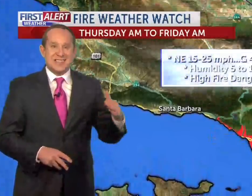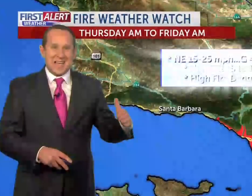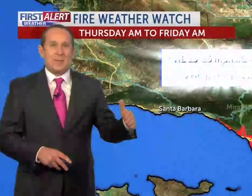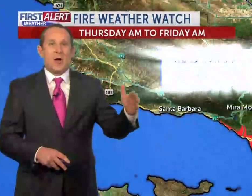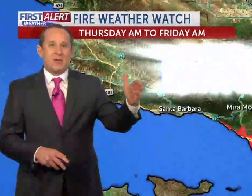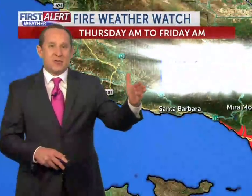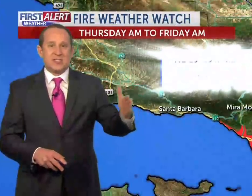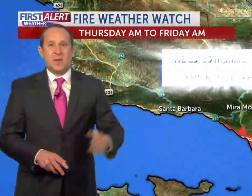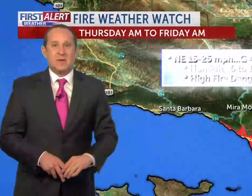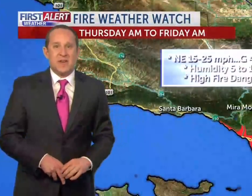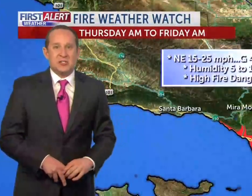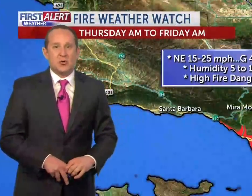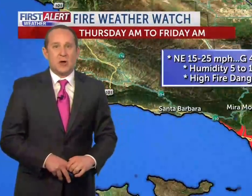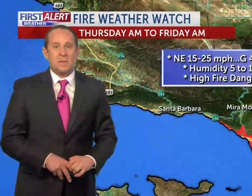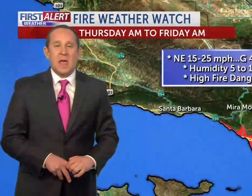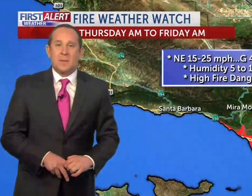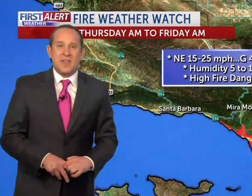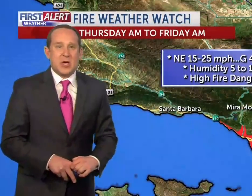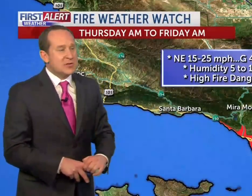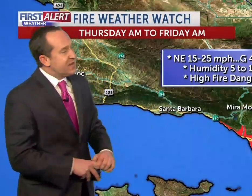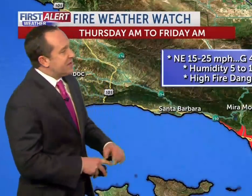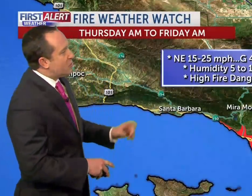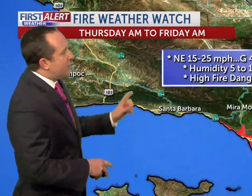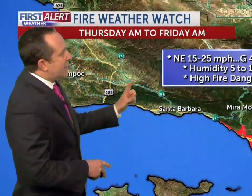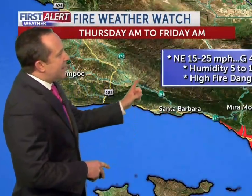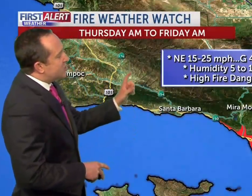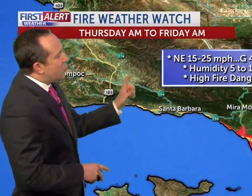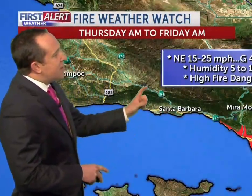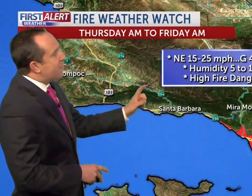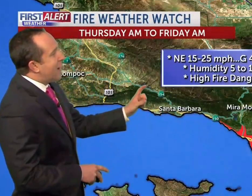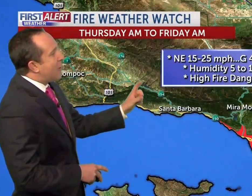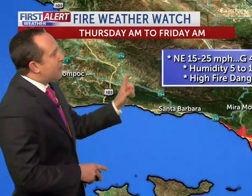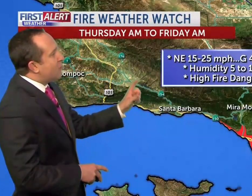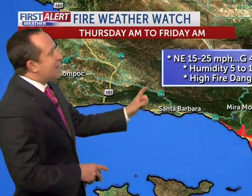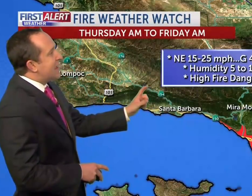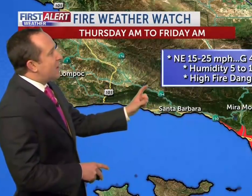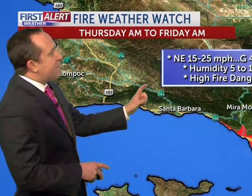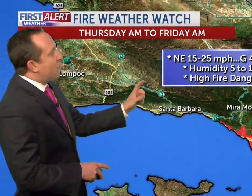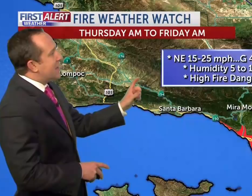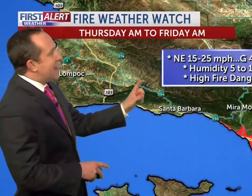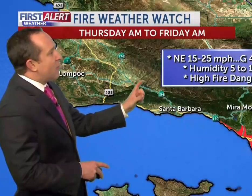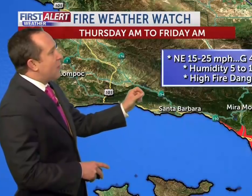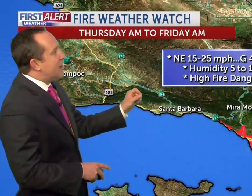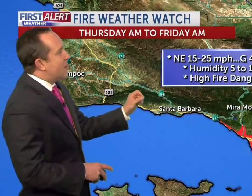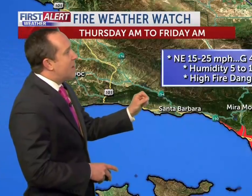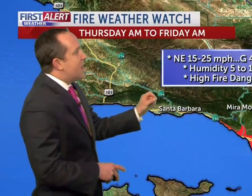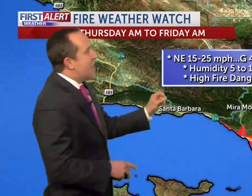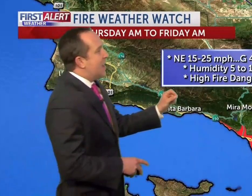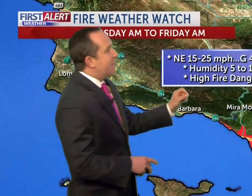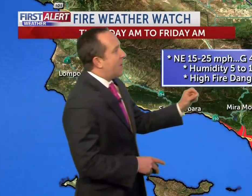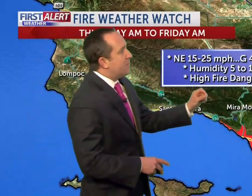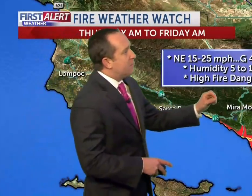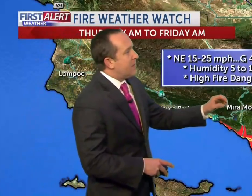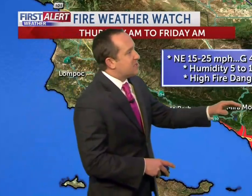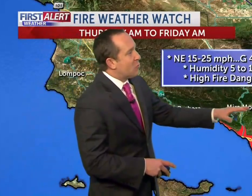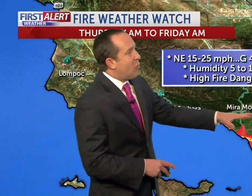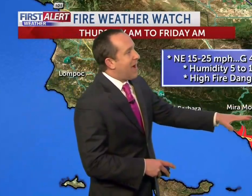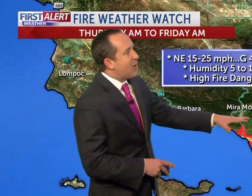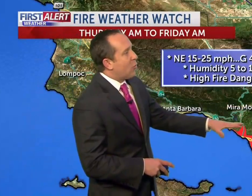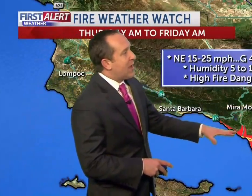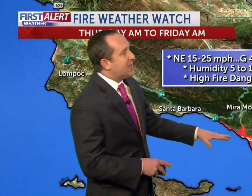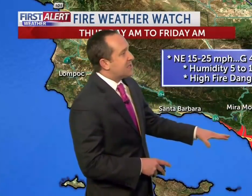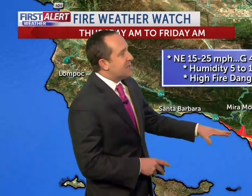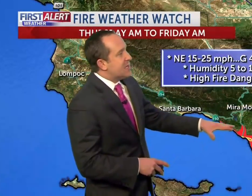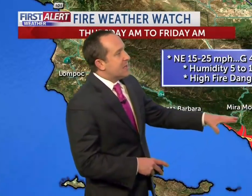winds in Santa Barbara versus maybe Ventura. By the coast in Ventura, we get about a 24-hour, 48-hour window of maybe